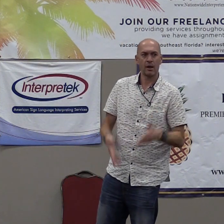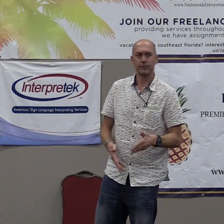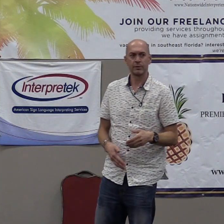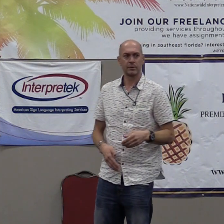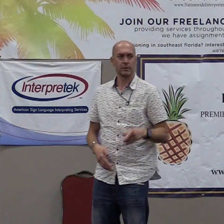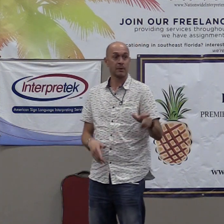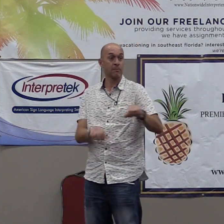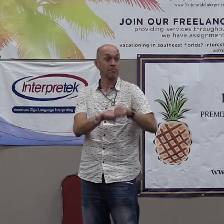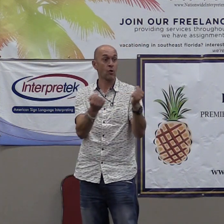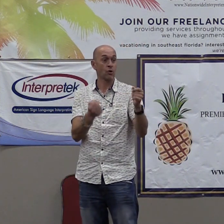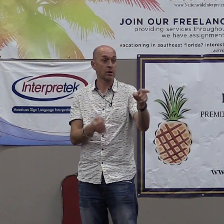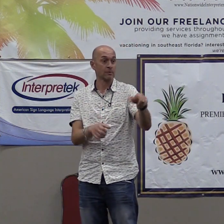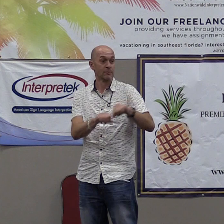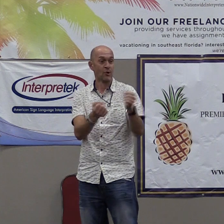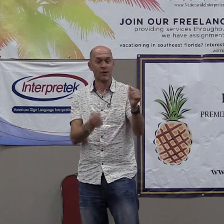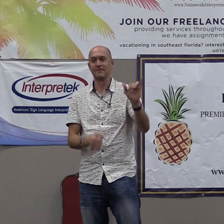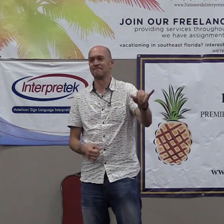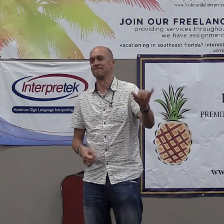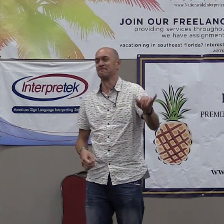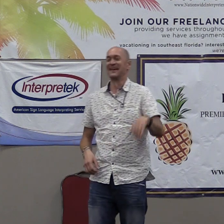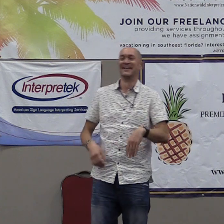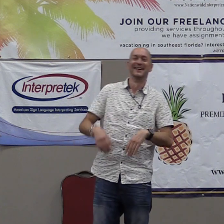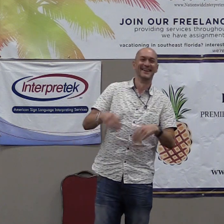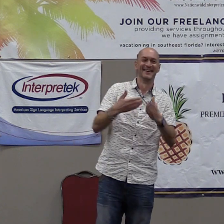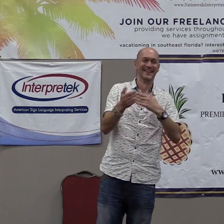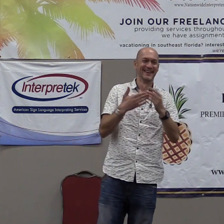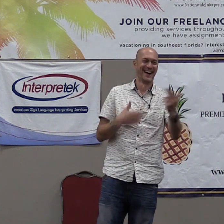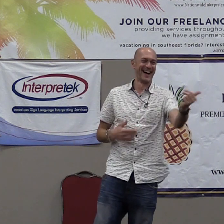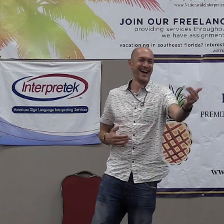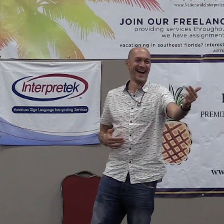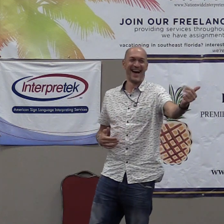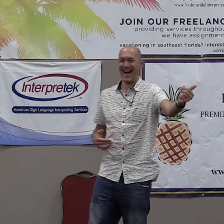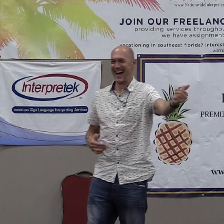have some time left. Oh, it's broken now?